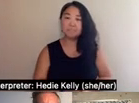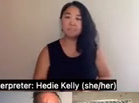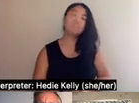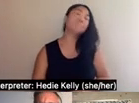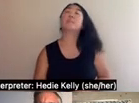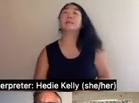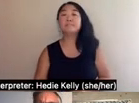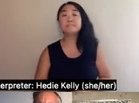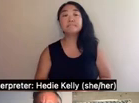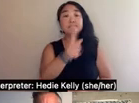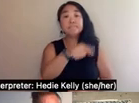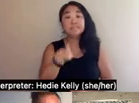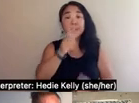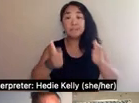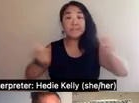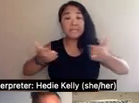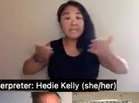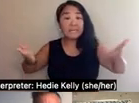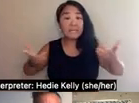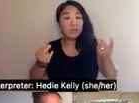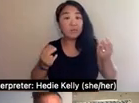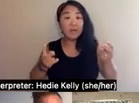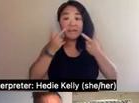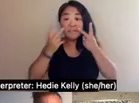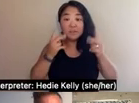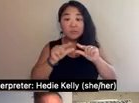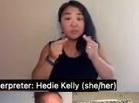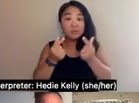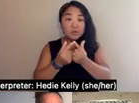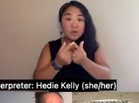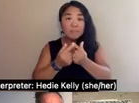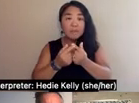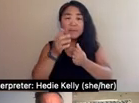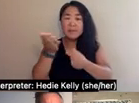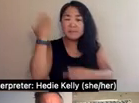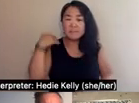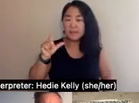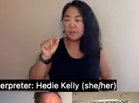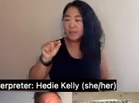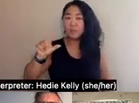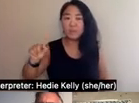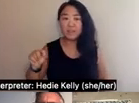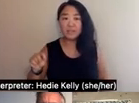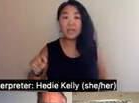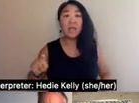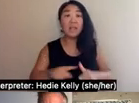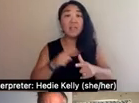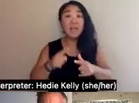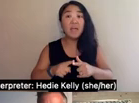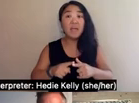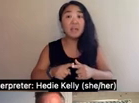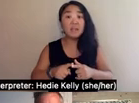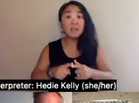So this is the biggest individual group up until 2020. And then, you know what happened